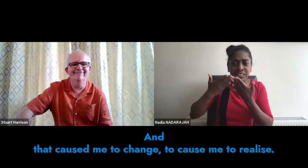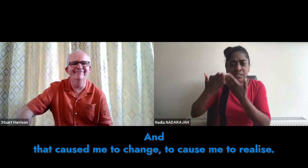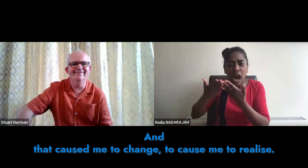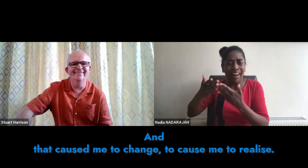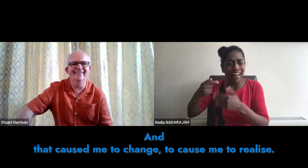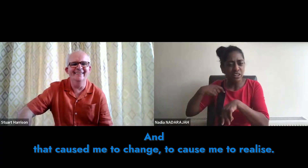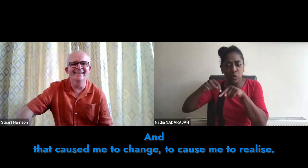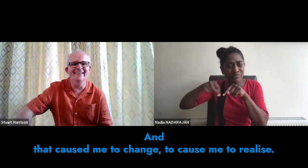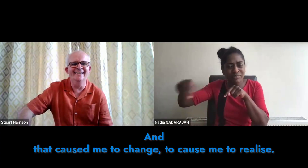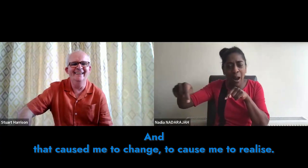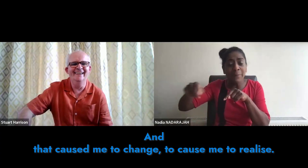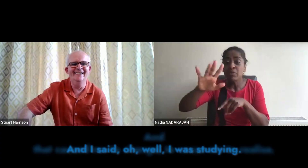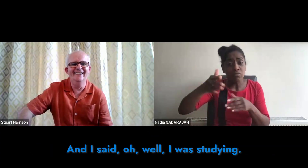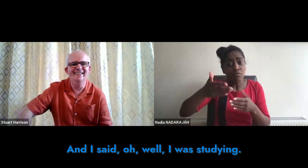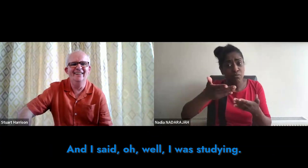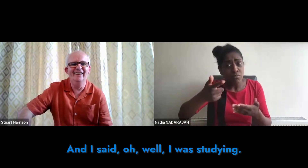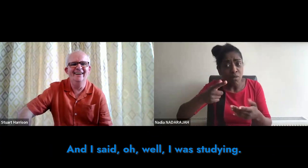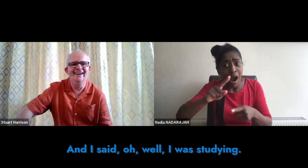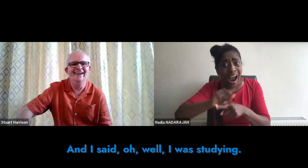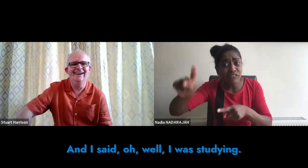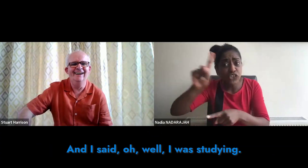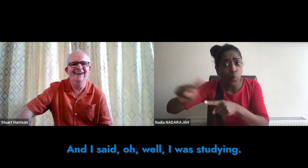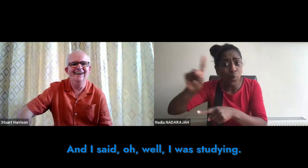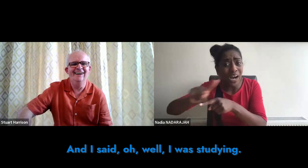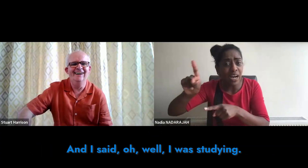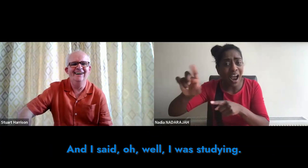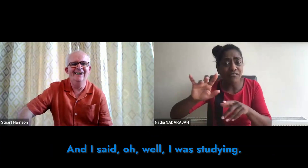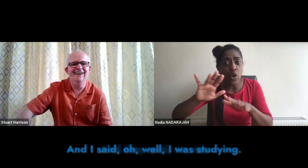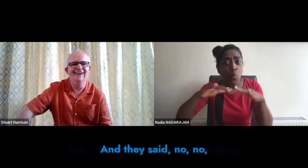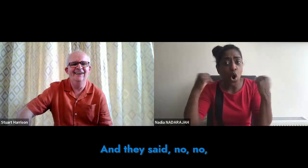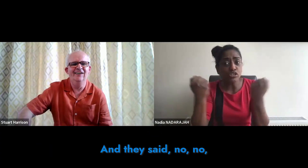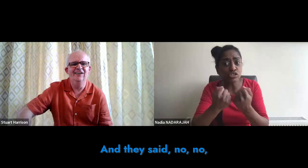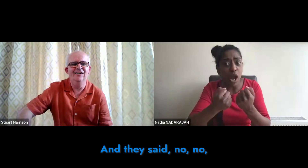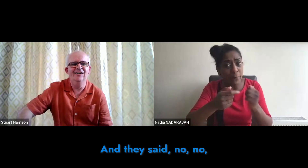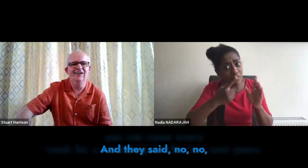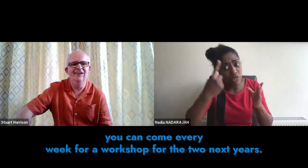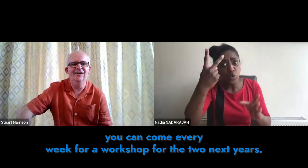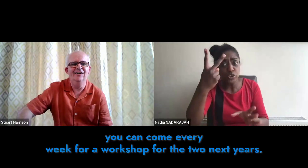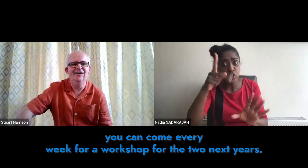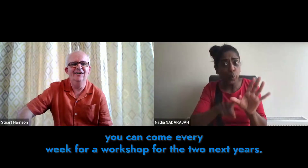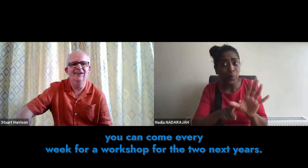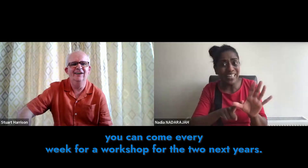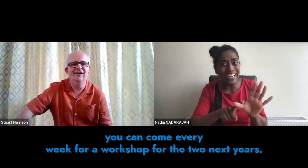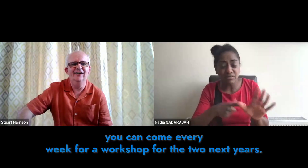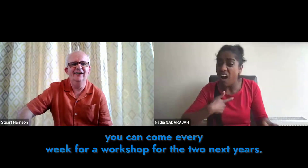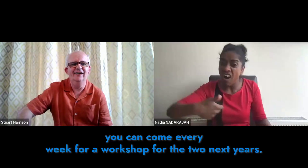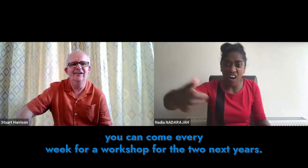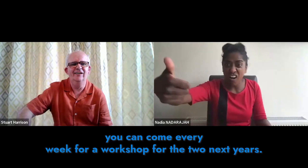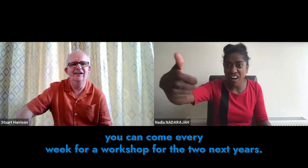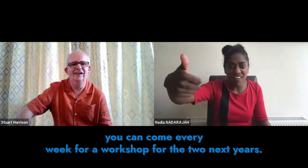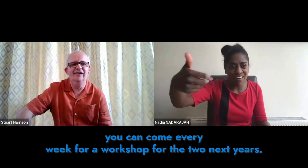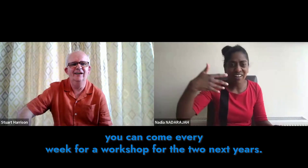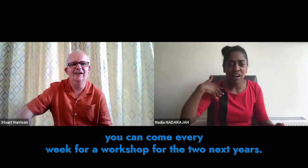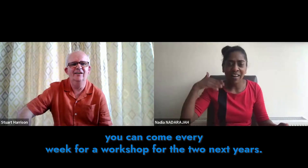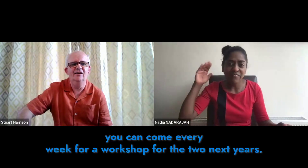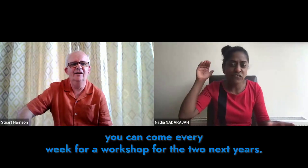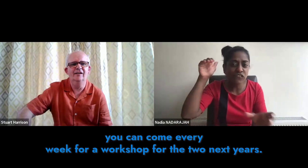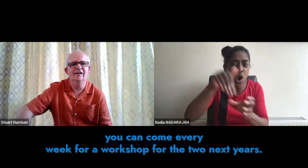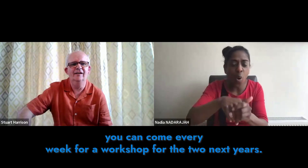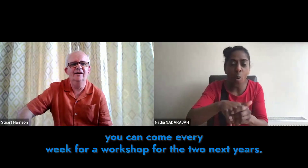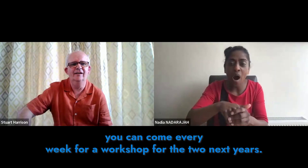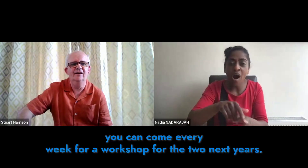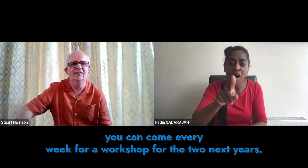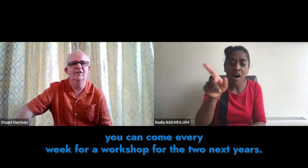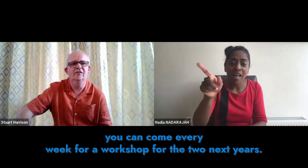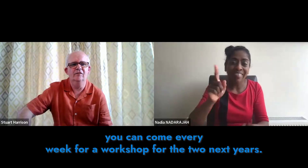change, to cause me to realize. And I said, oh, well, I was studying. And they said, no, you can come every week for a